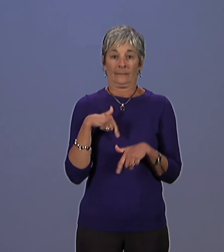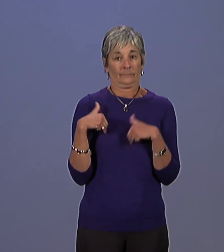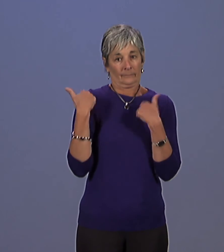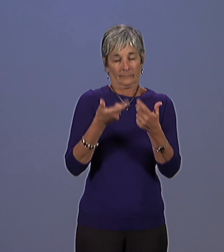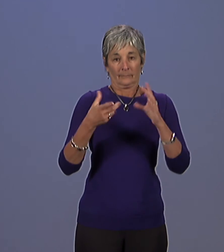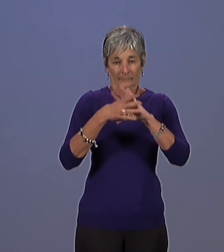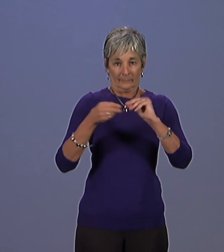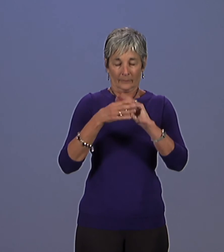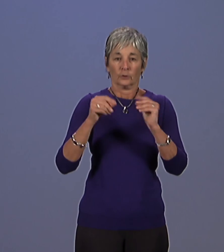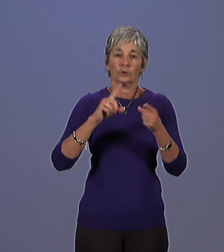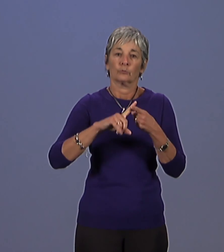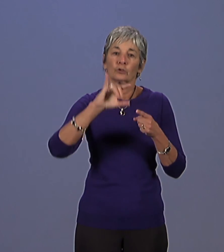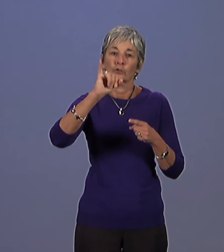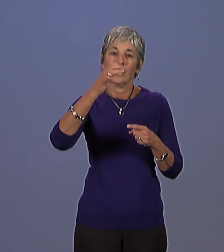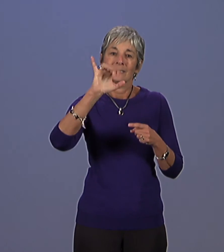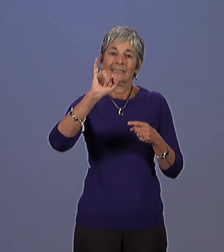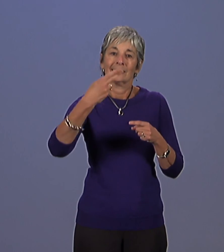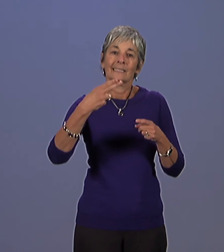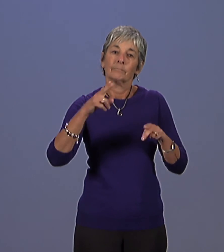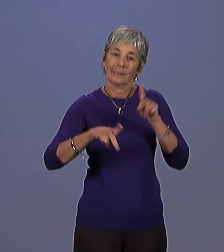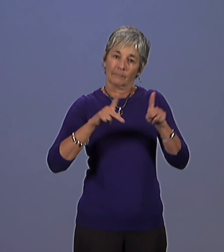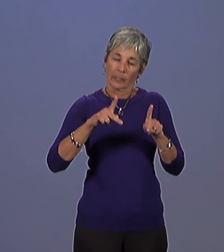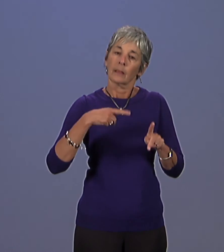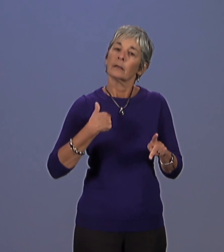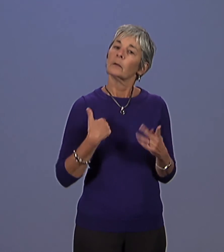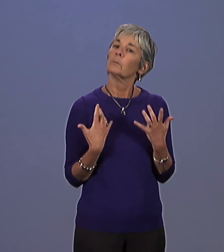And when speaking of JCIH,